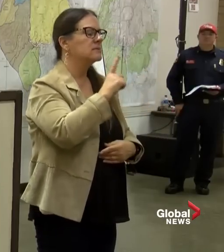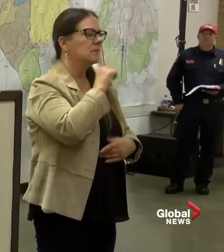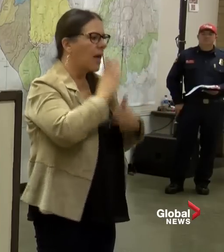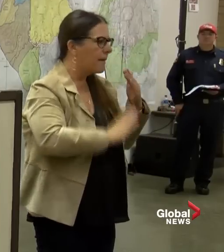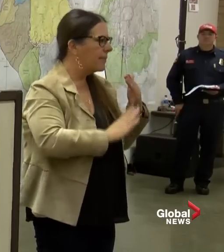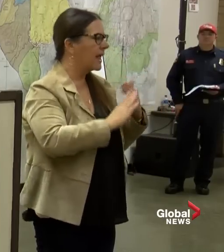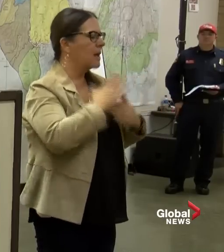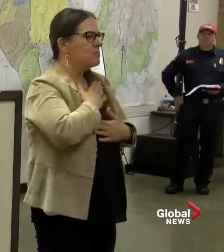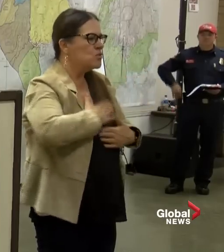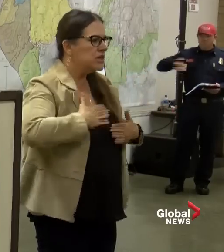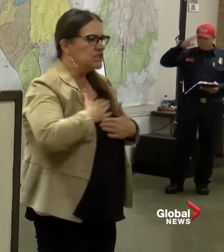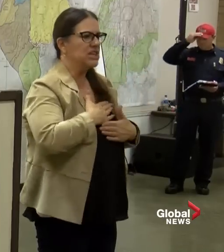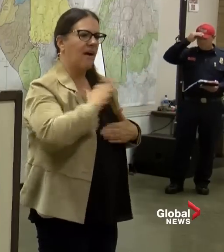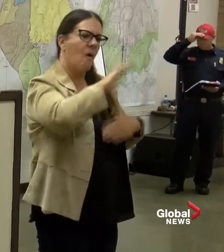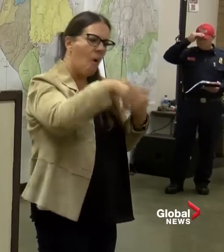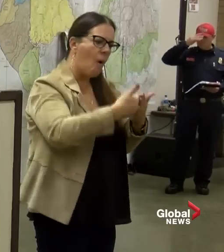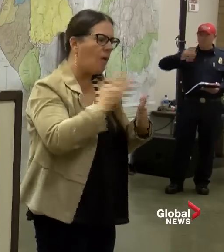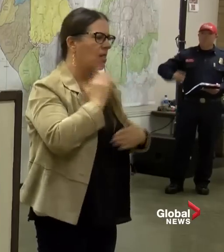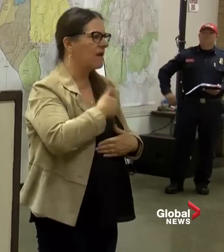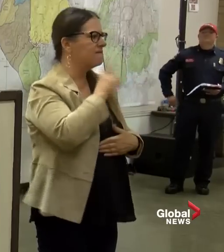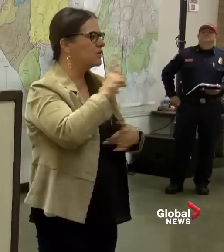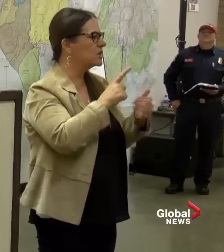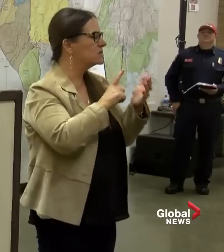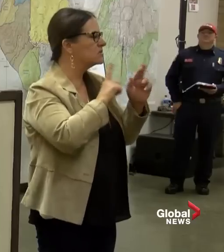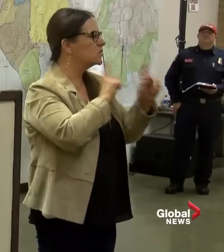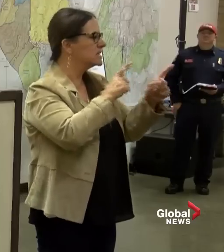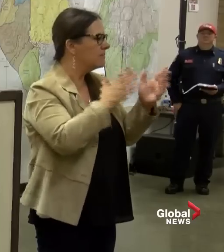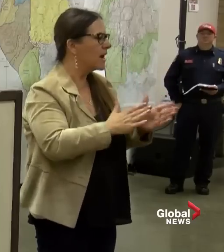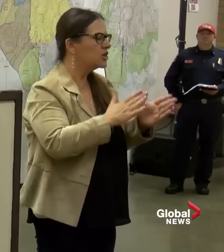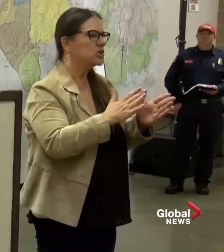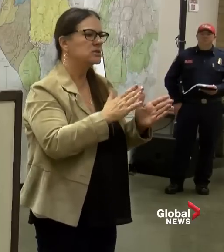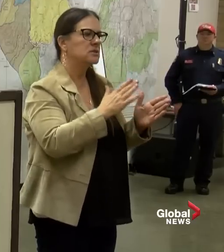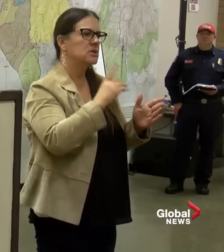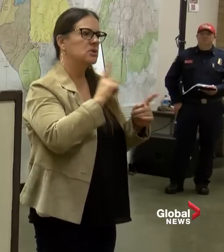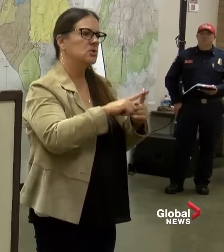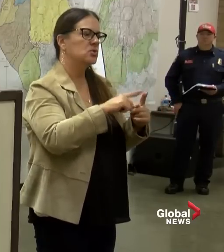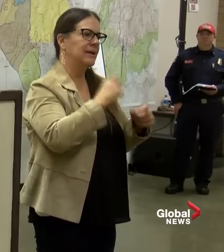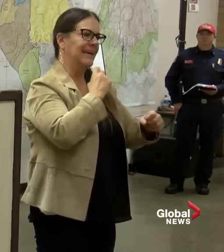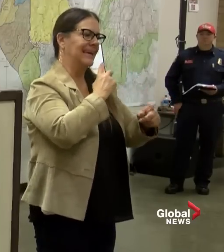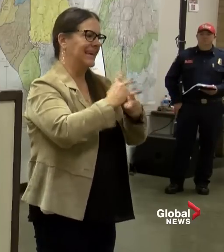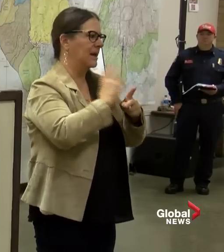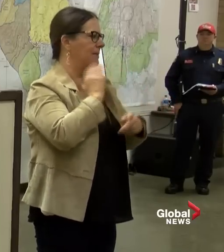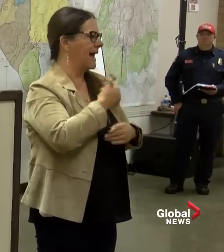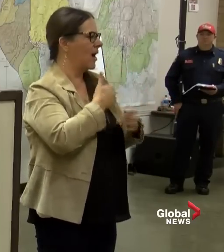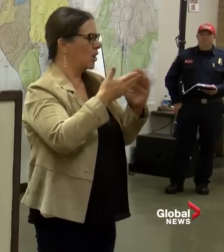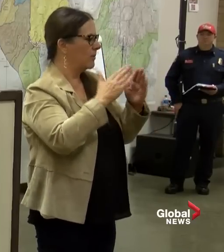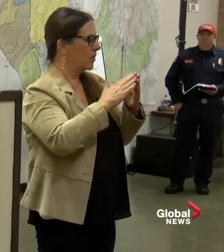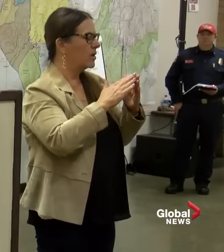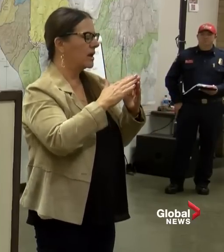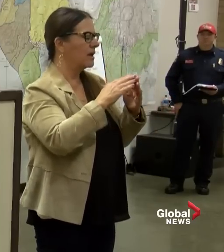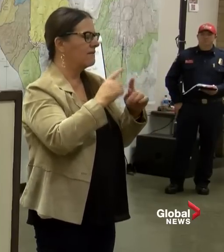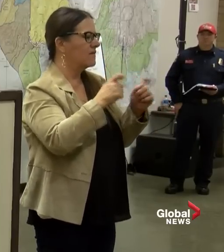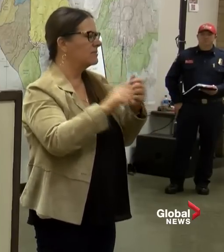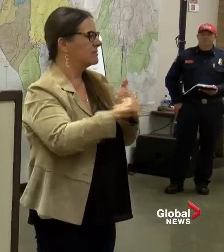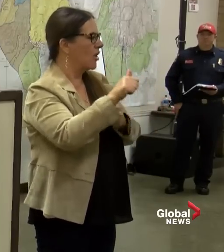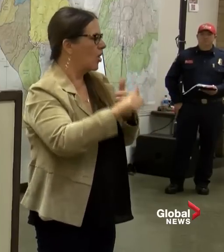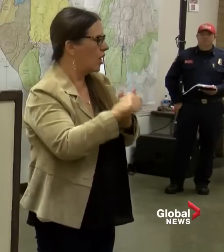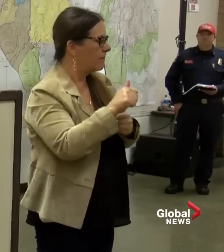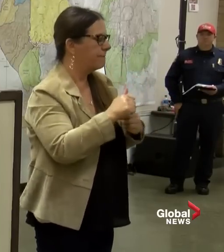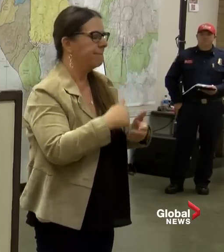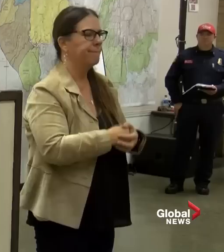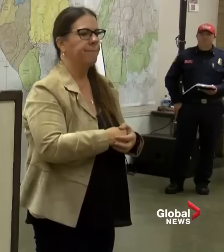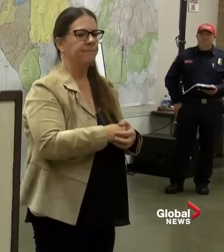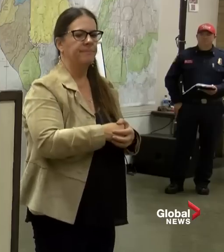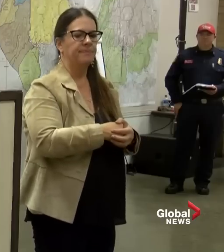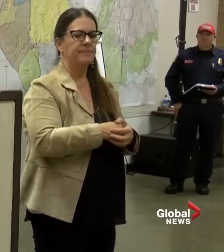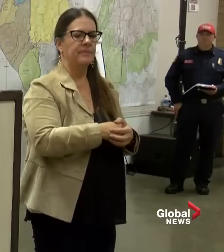all our first responders for keeping our communities from further harm. We owe a deep debt